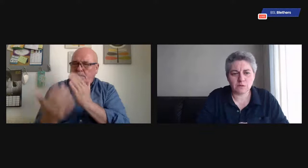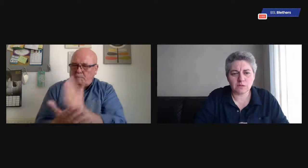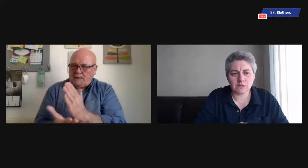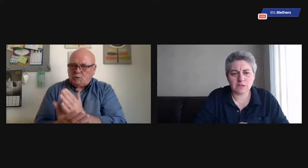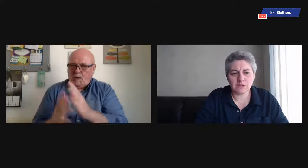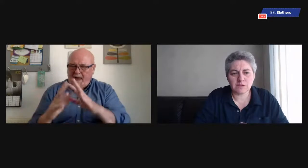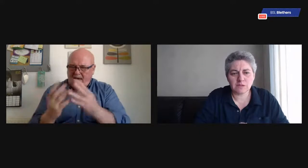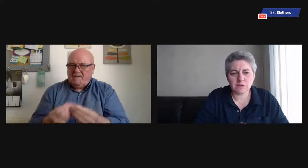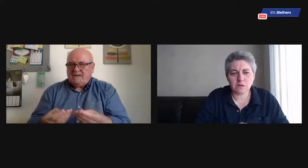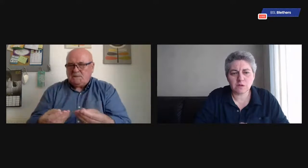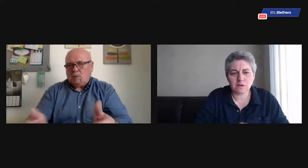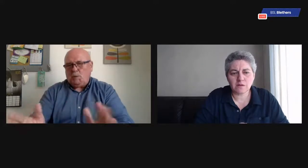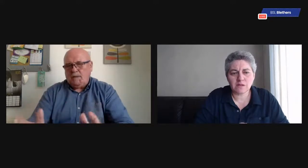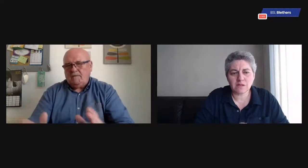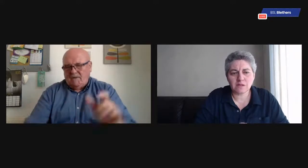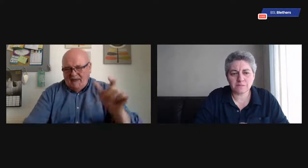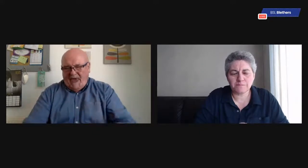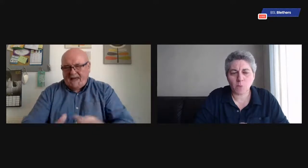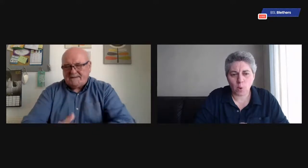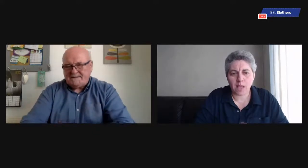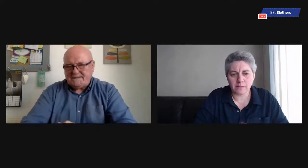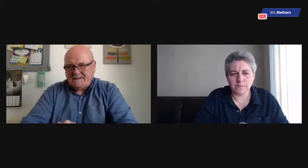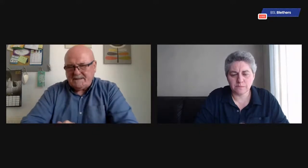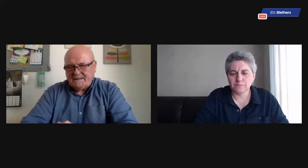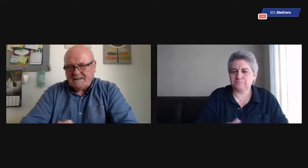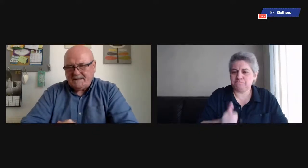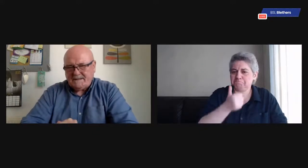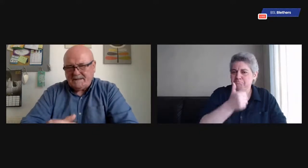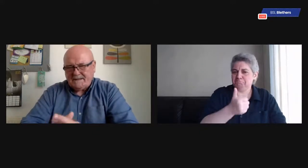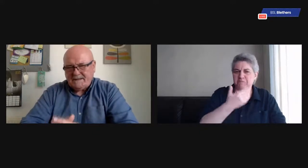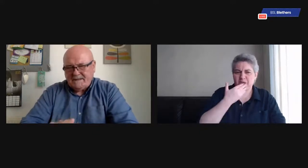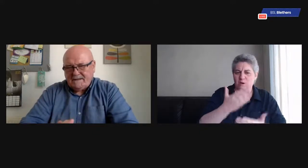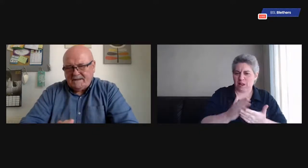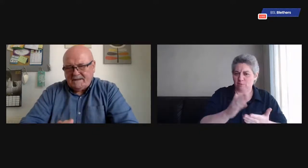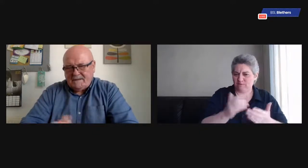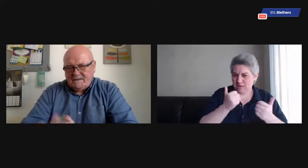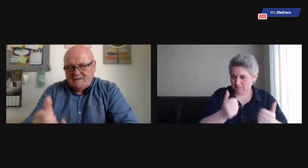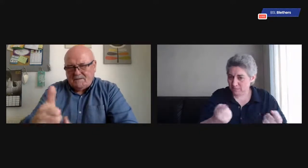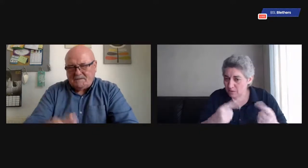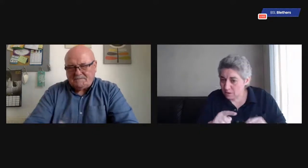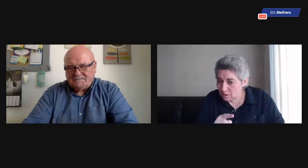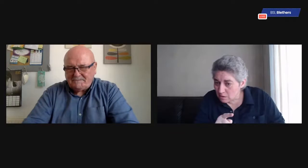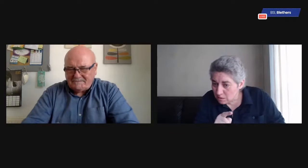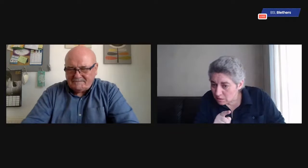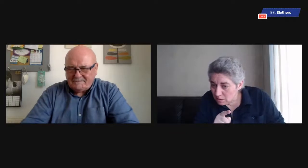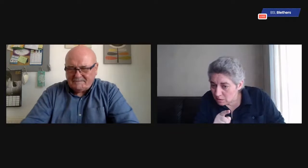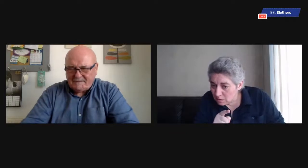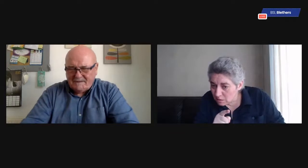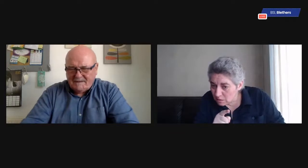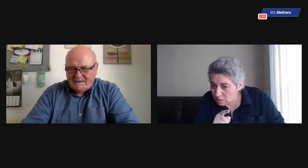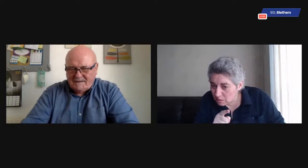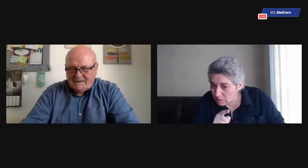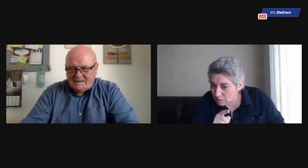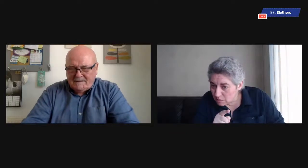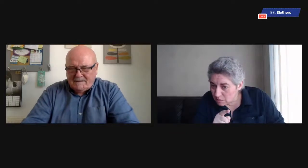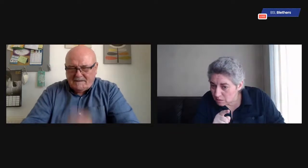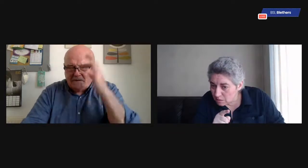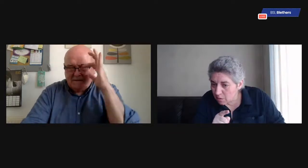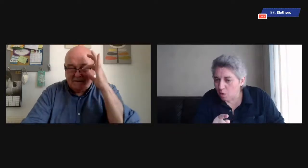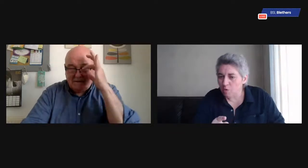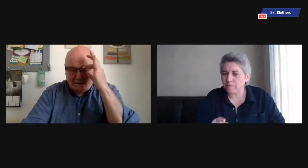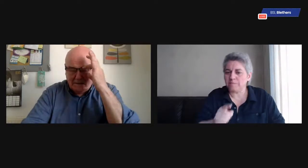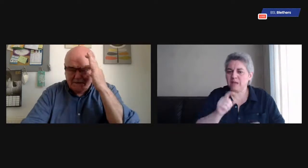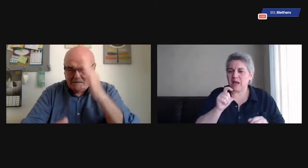I'm responsible to make sure that everything goes smooth. So yes, if I don't think my client's understanding, then